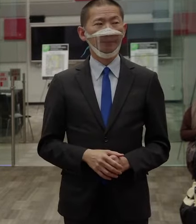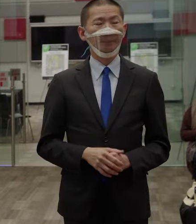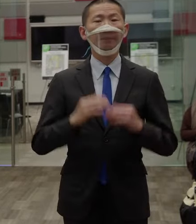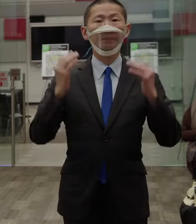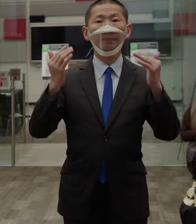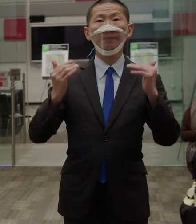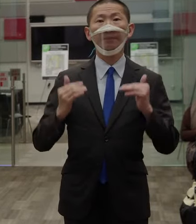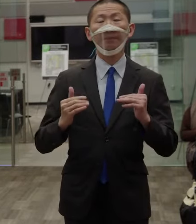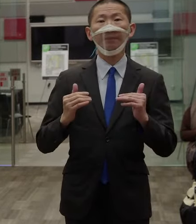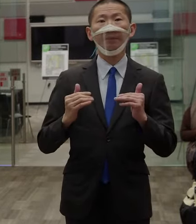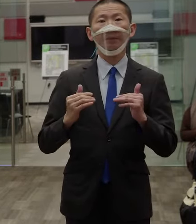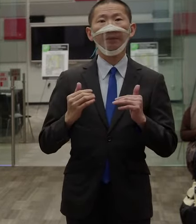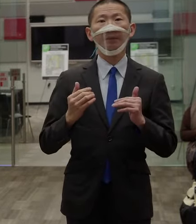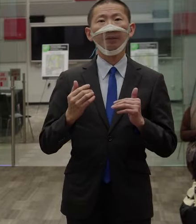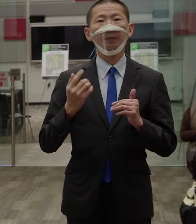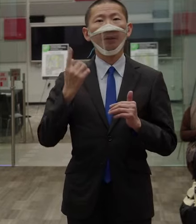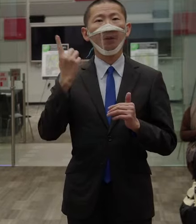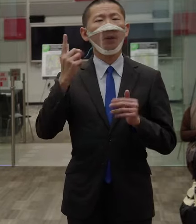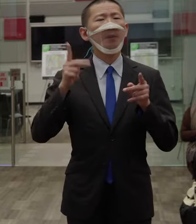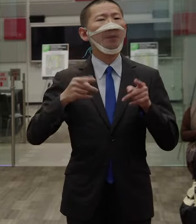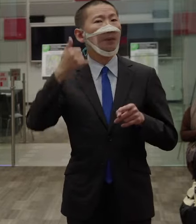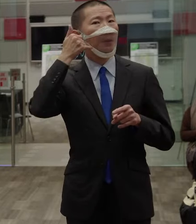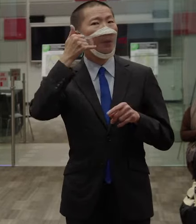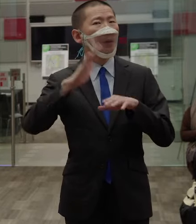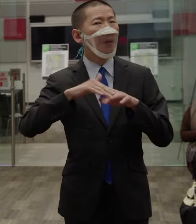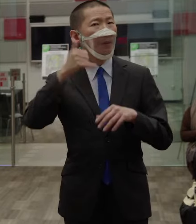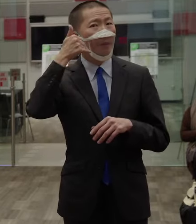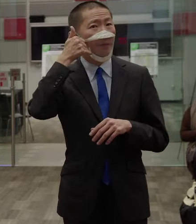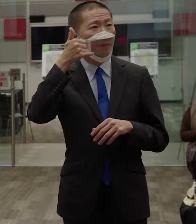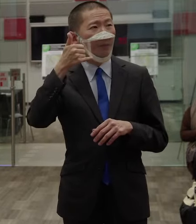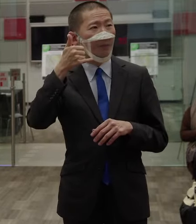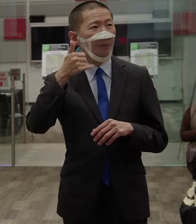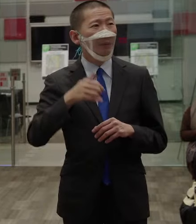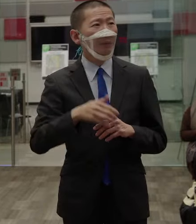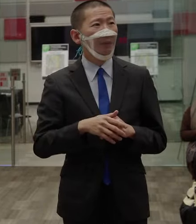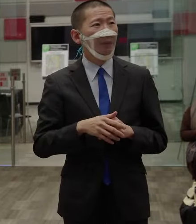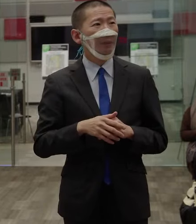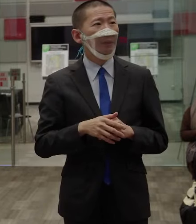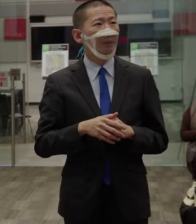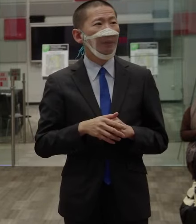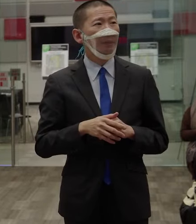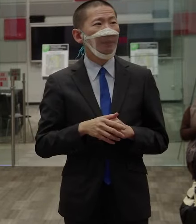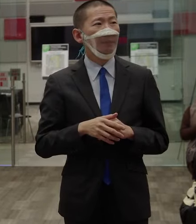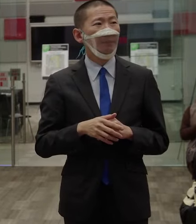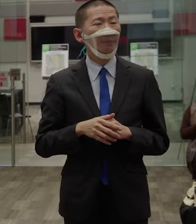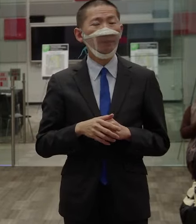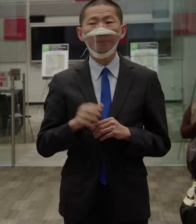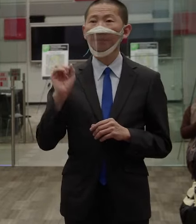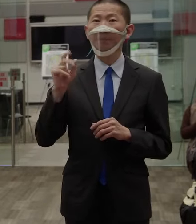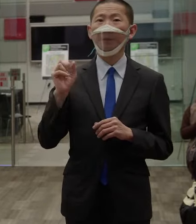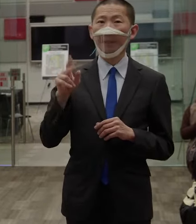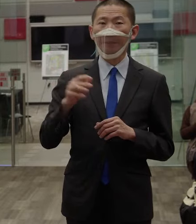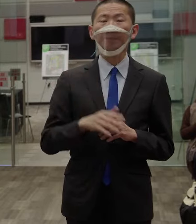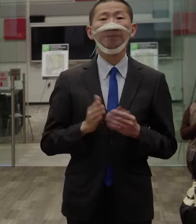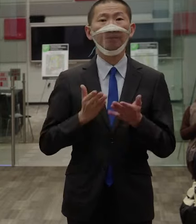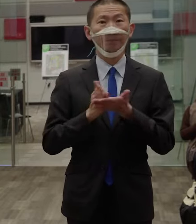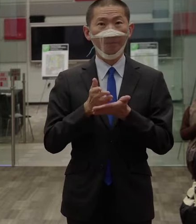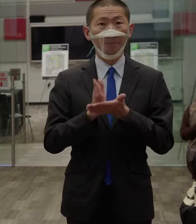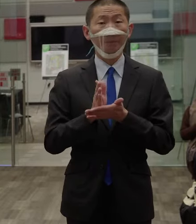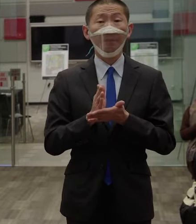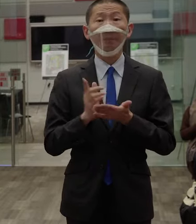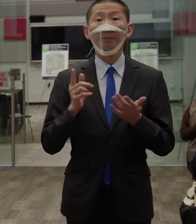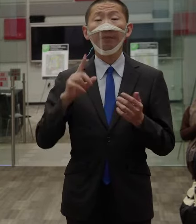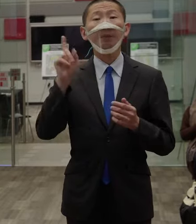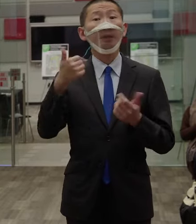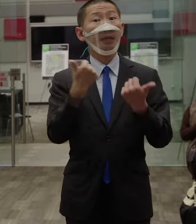All right. Okay. And we have one caller on the phone. They don't want to. Okay. All right. Is